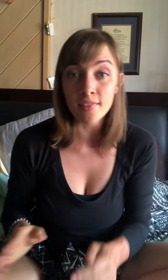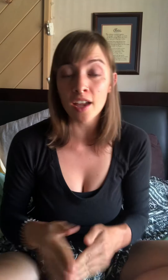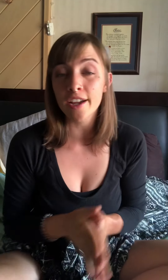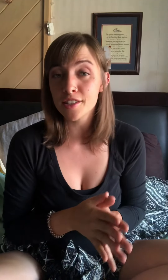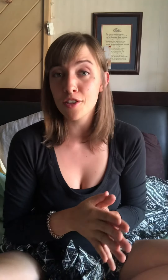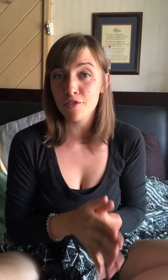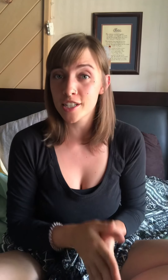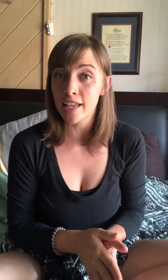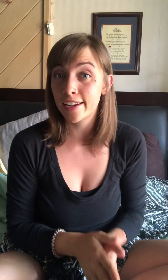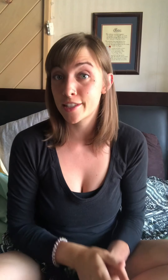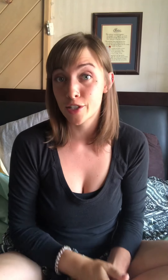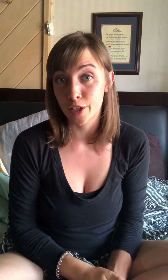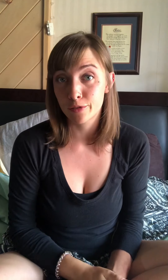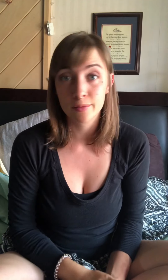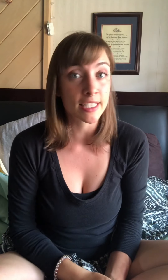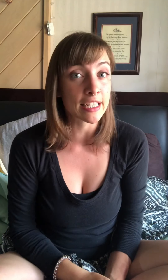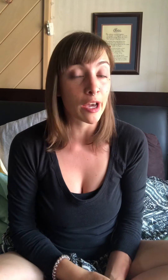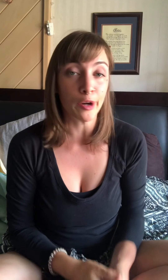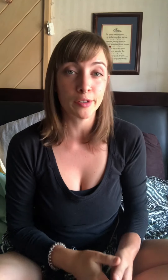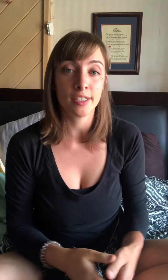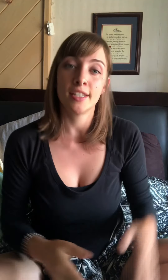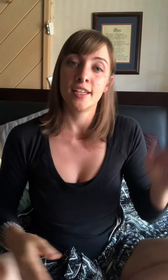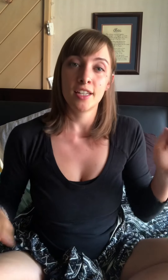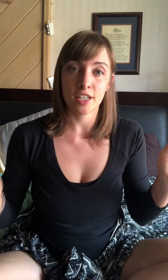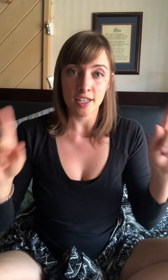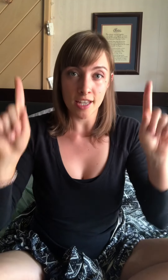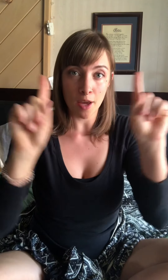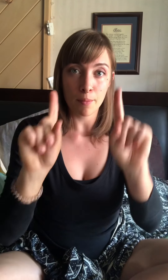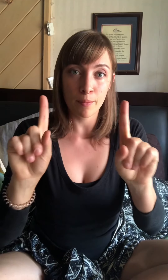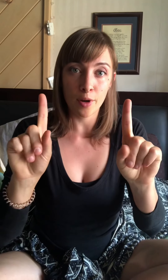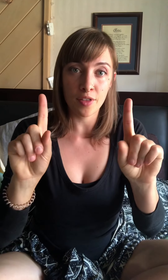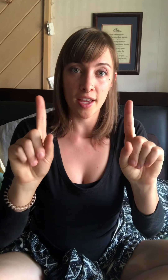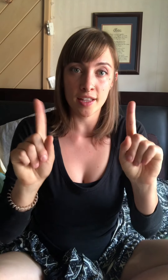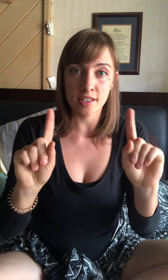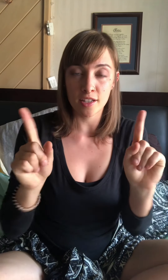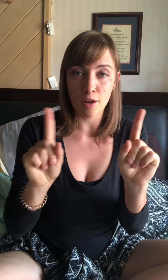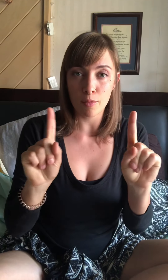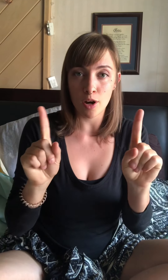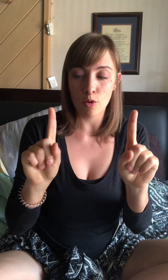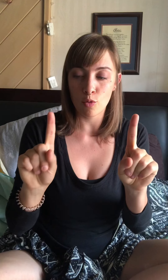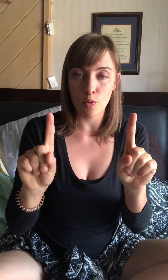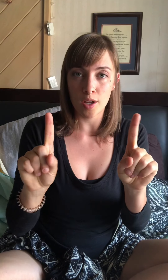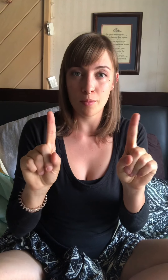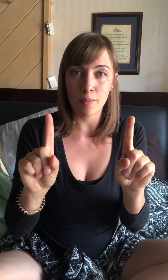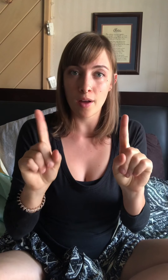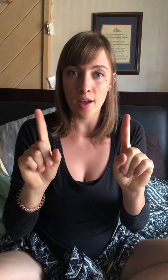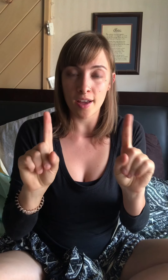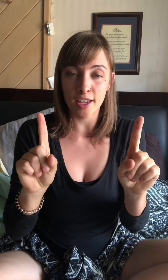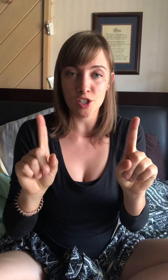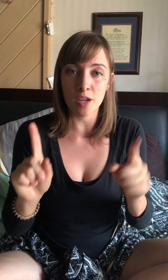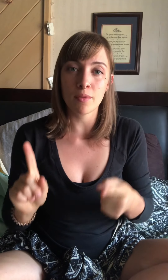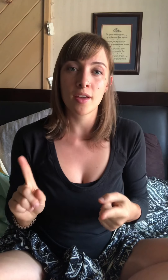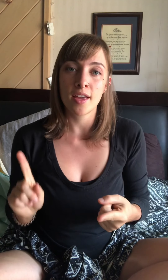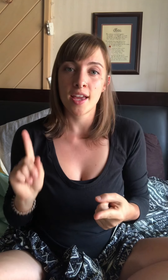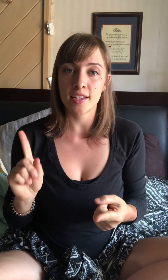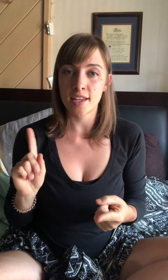Alright, so the first sign is to, T-O. You're going to take both hands in a number 1 hand shape and take